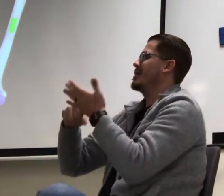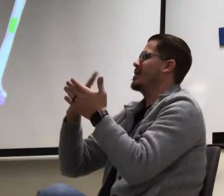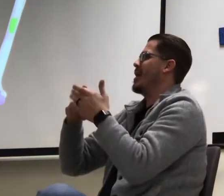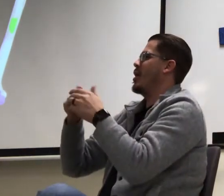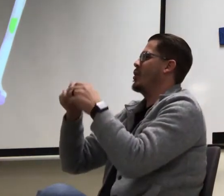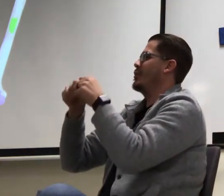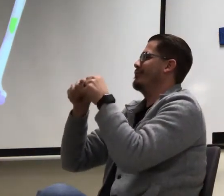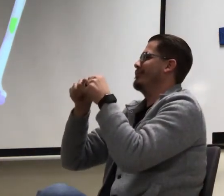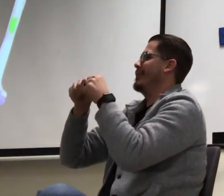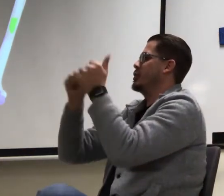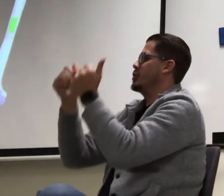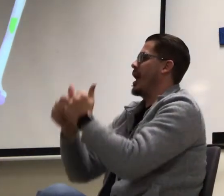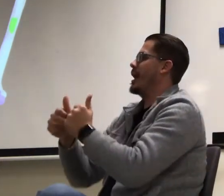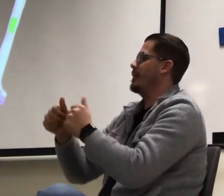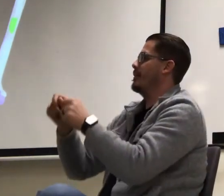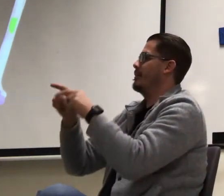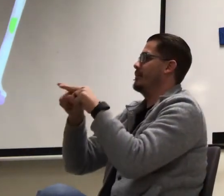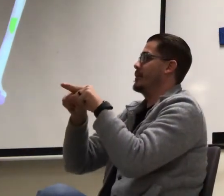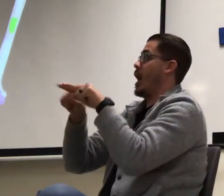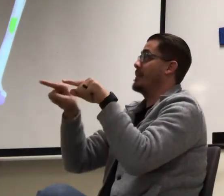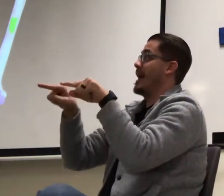down triangle.